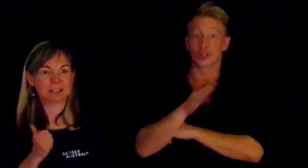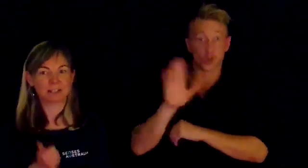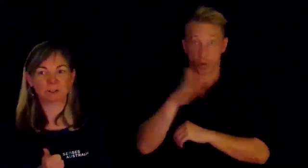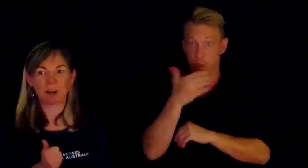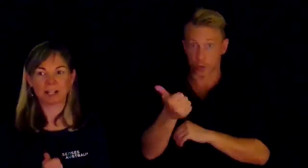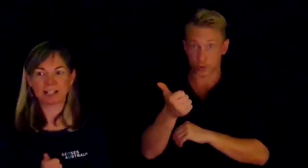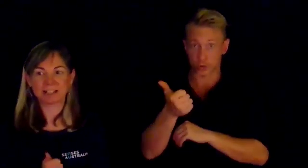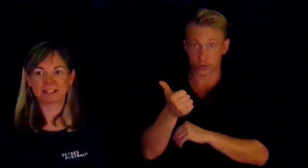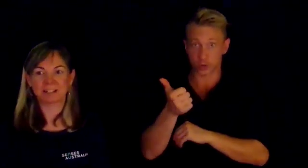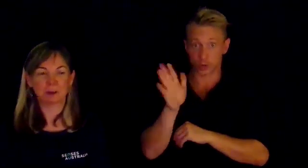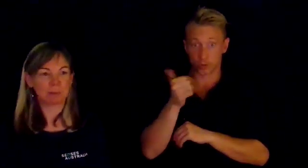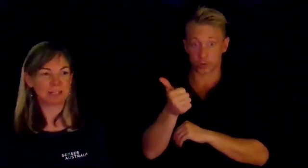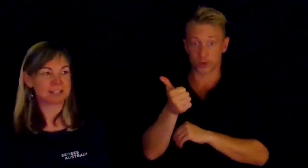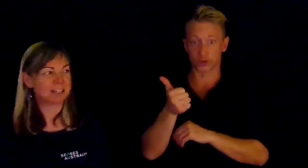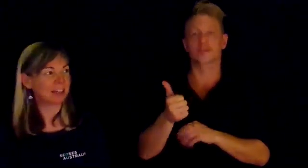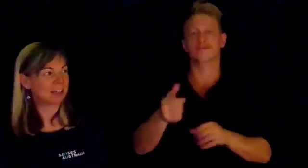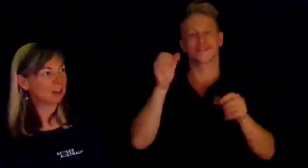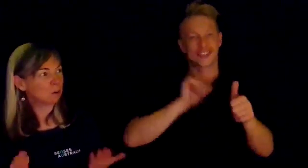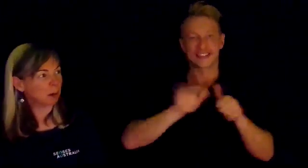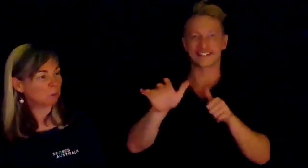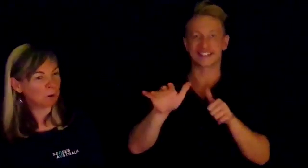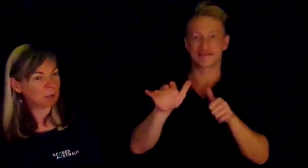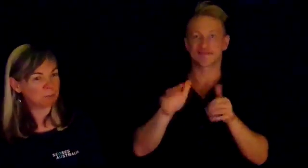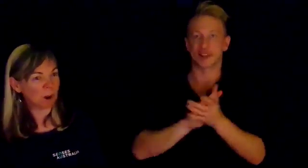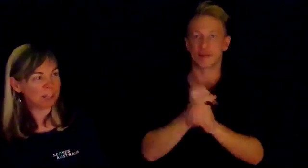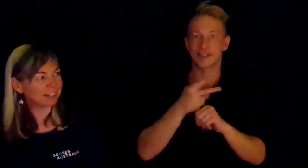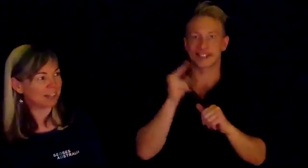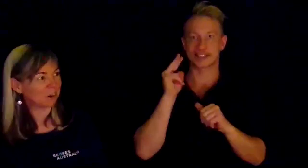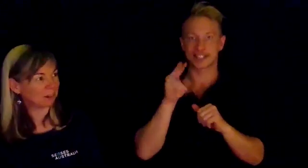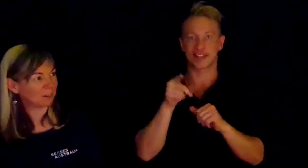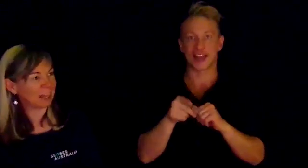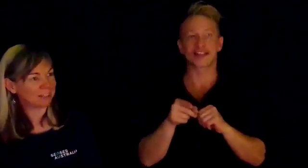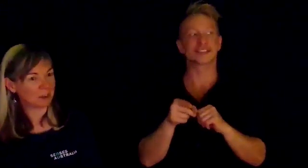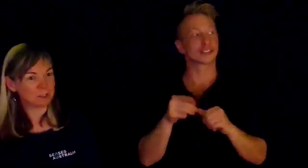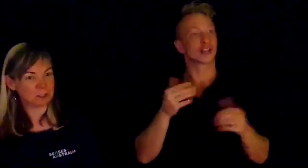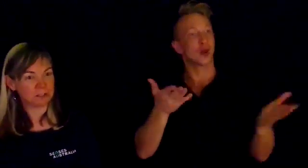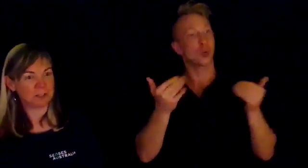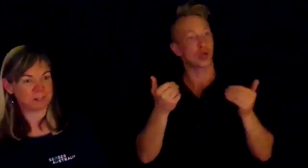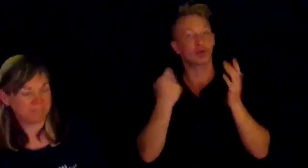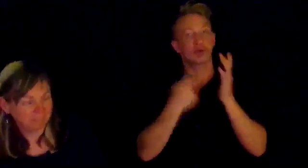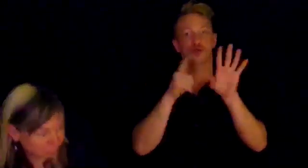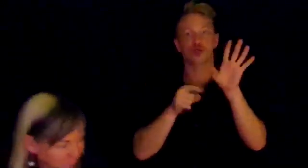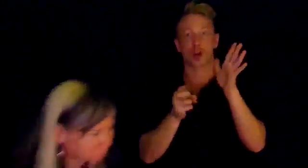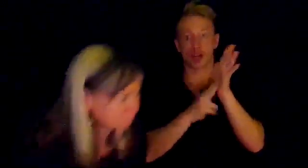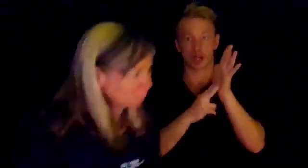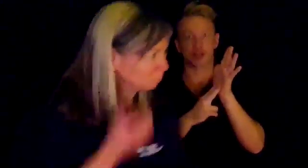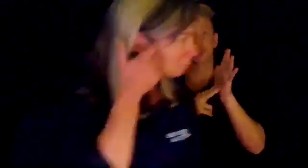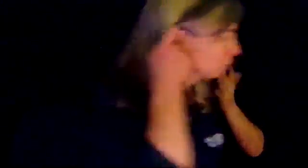Okay, that sounds great. Excellent. I'm pleased to hear that. Well, welcome, Ryan, and I'll hand it over to you now.